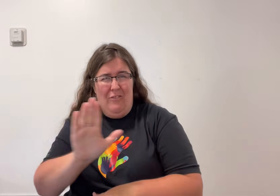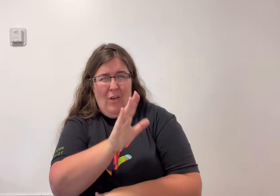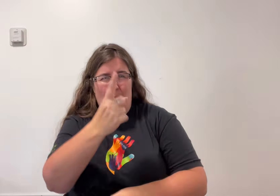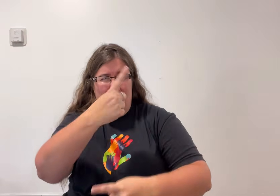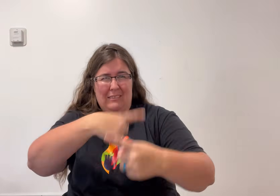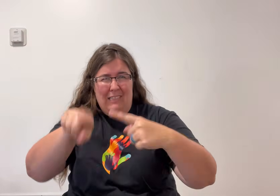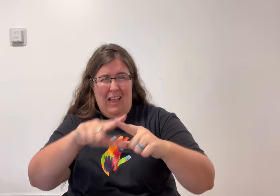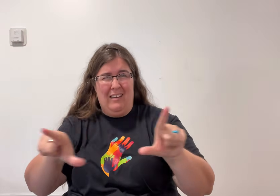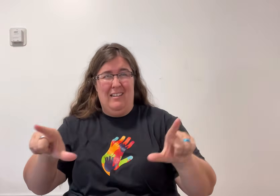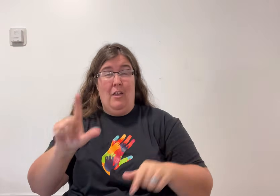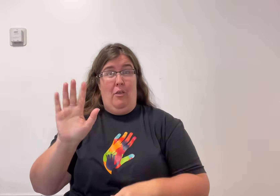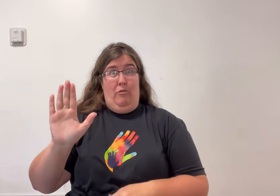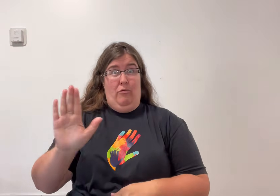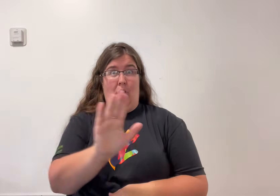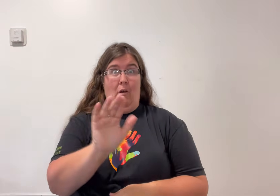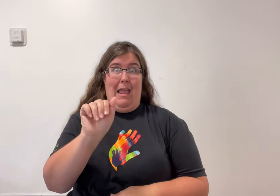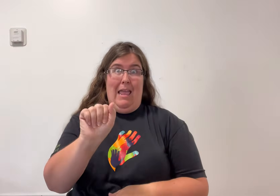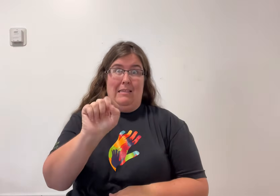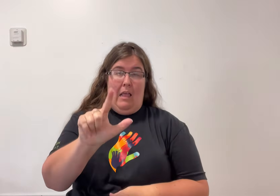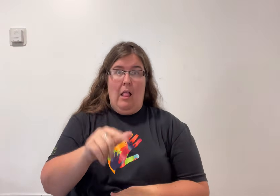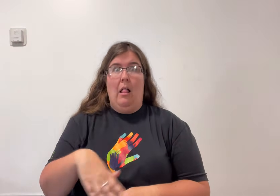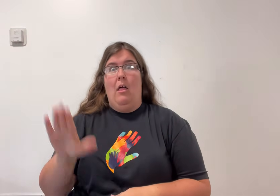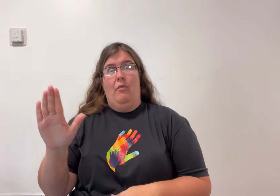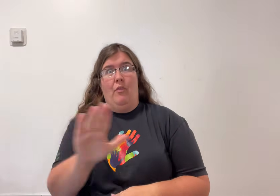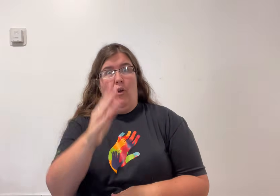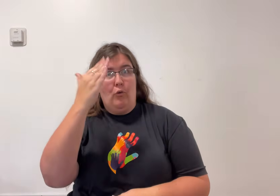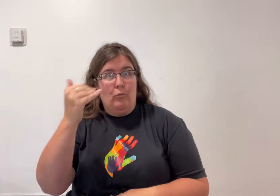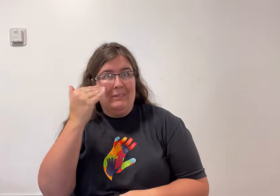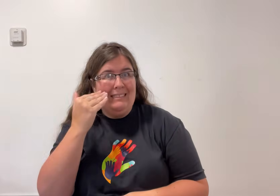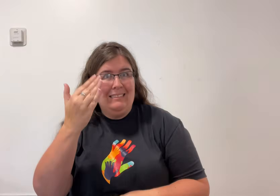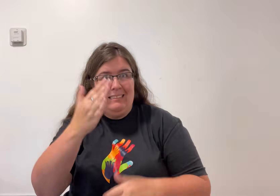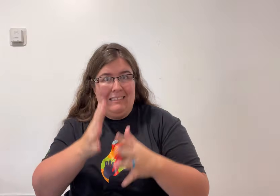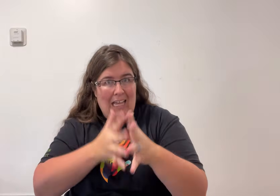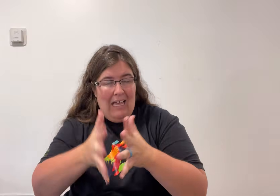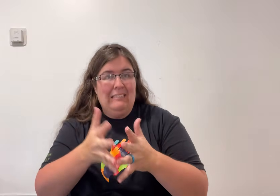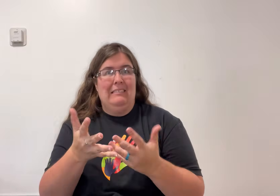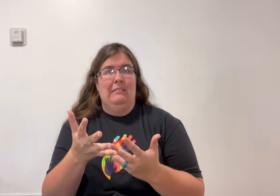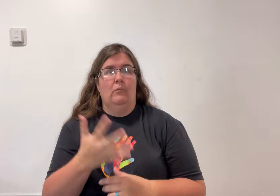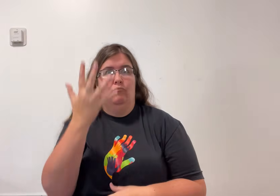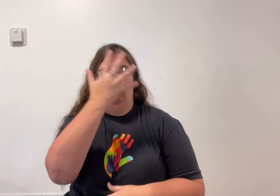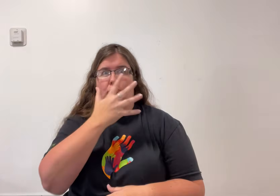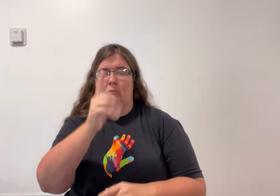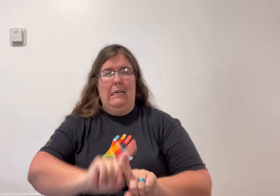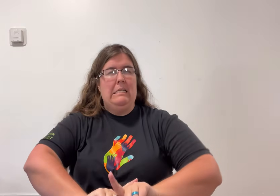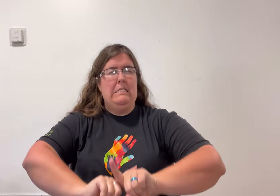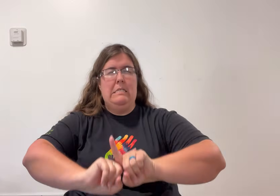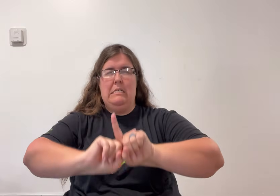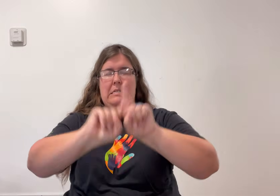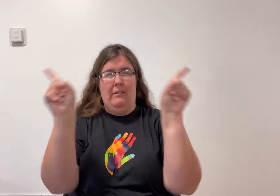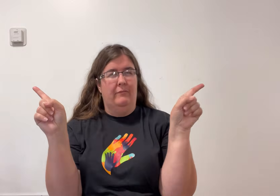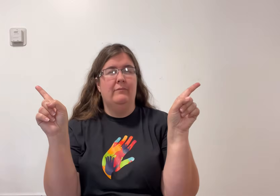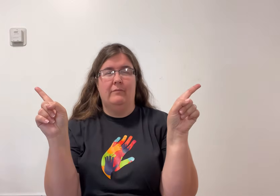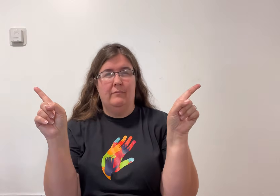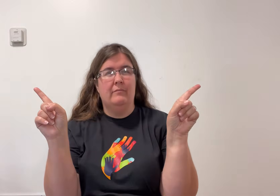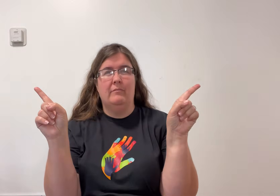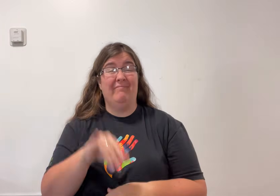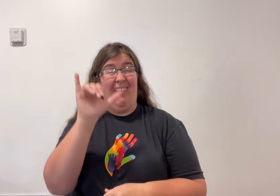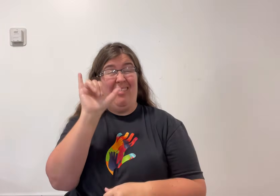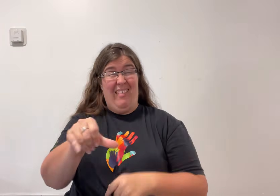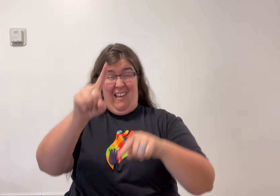of American Sign Language, each user of Korean Sign Language, their signing will look completely different from